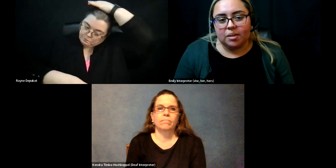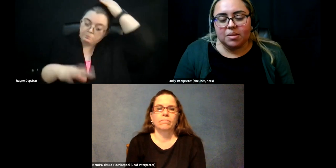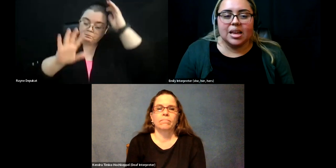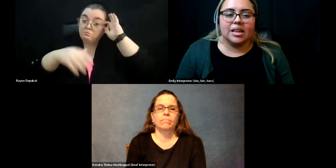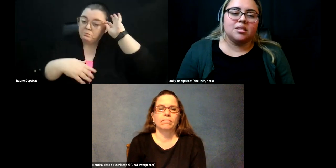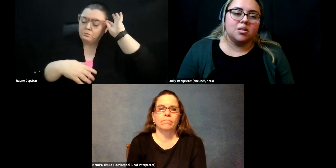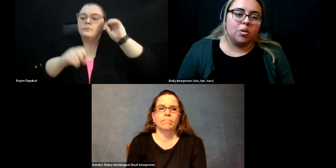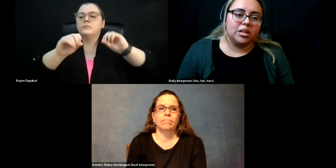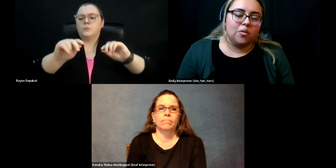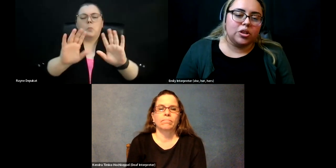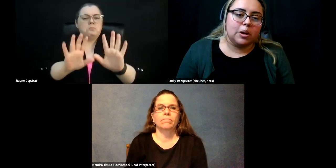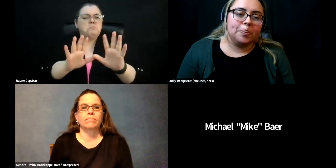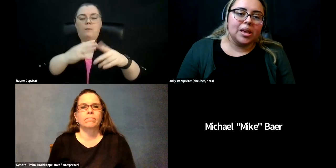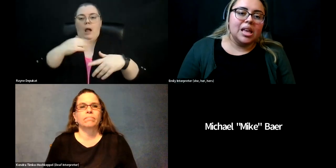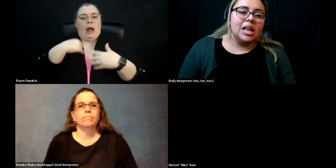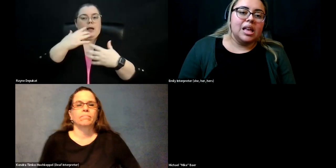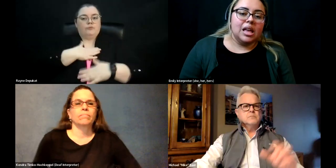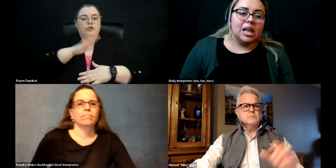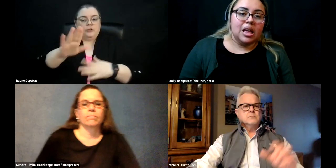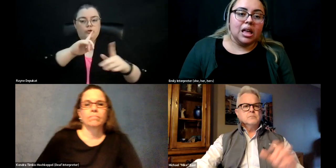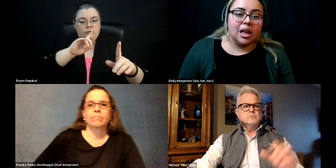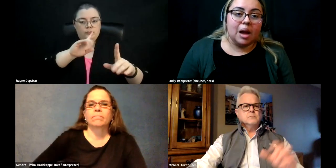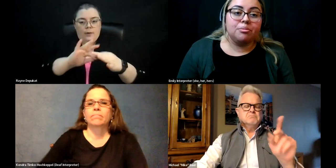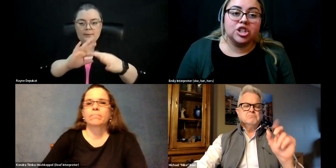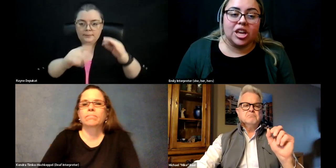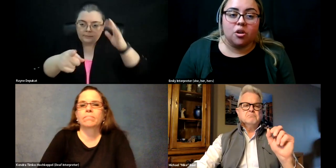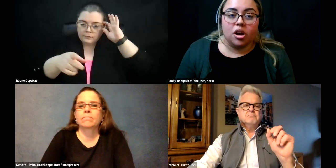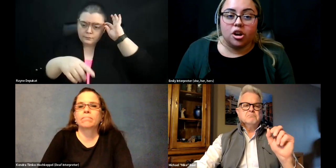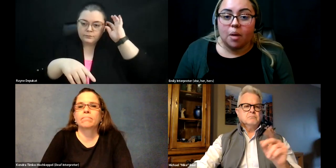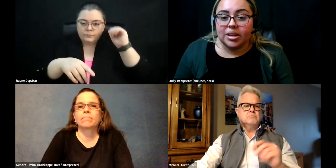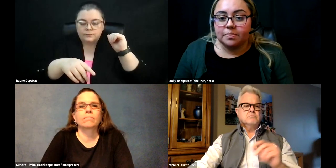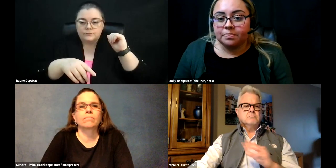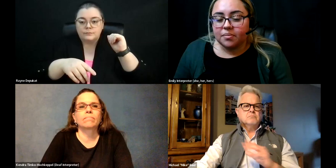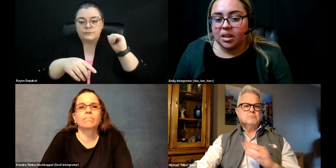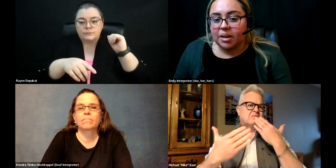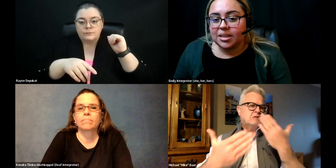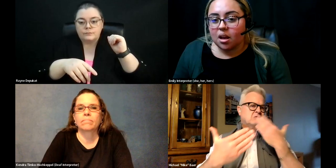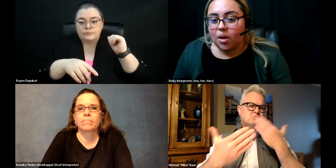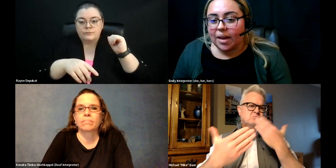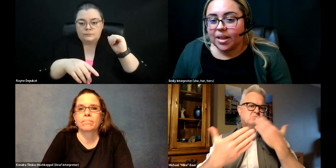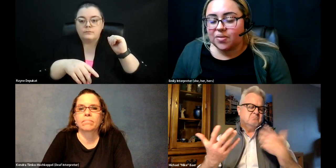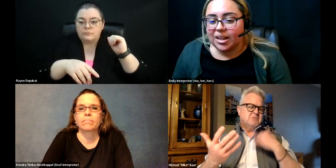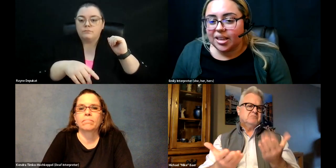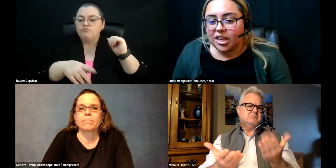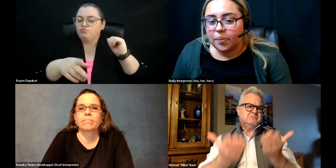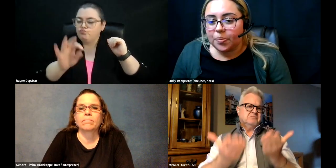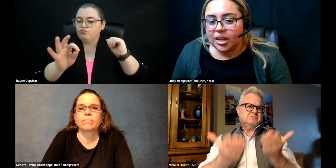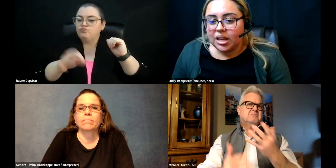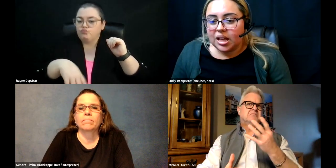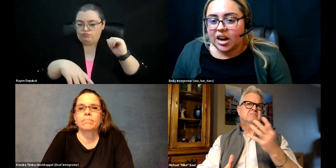in meetings, so on and so forth. So I appreciate your comment. And Mike saying, okay, that's fine, thank you. I